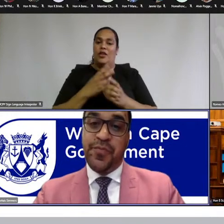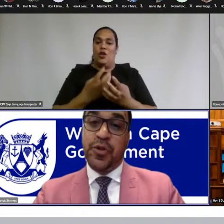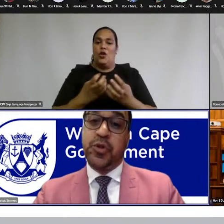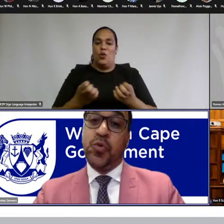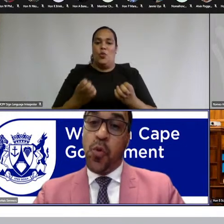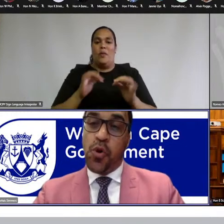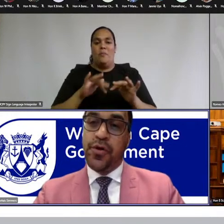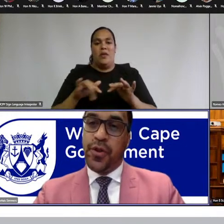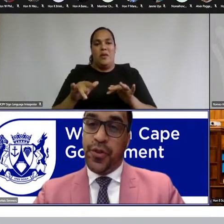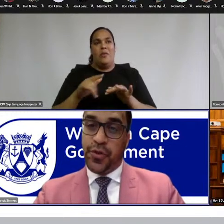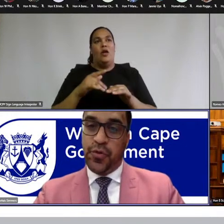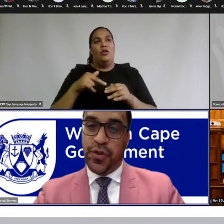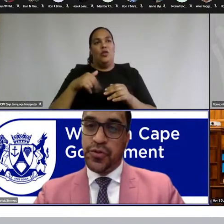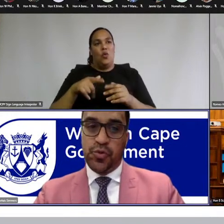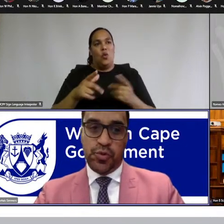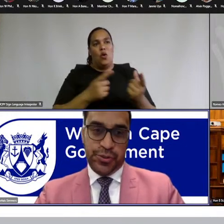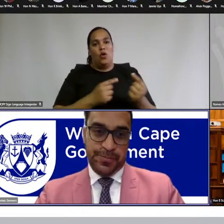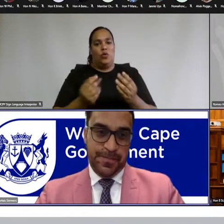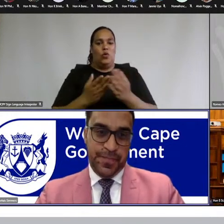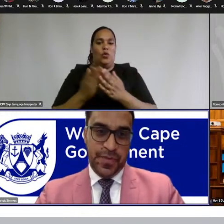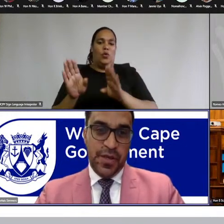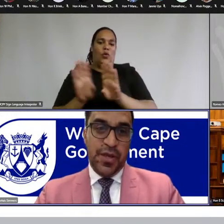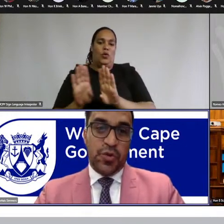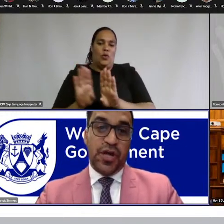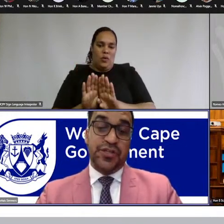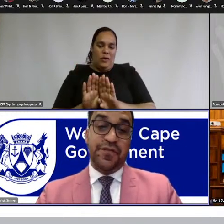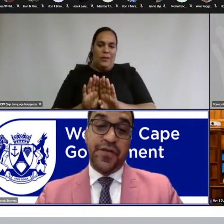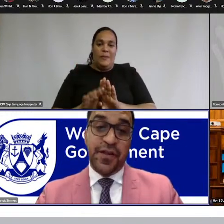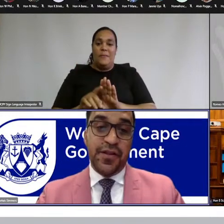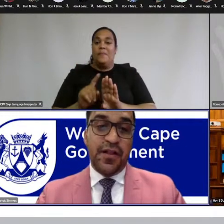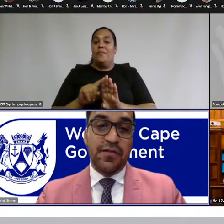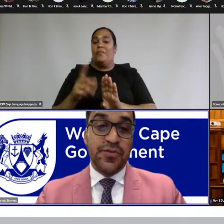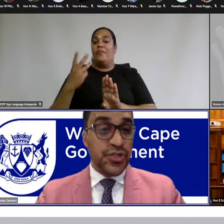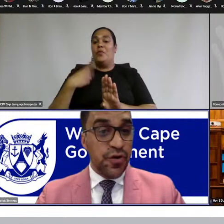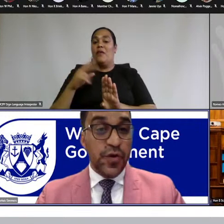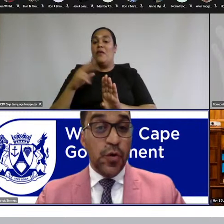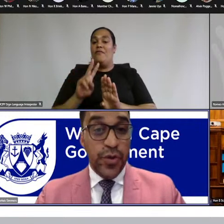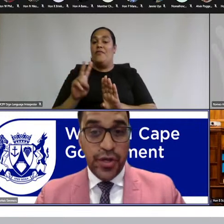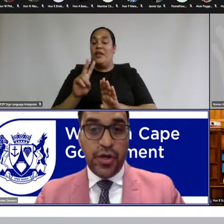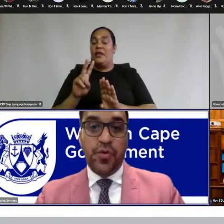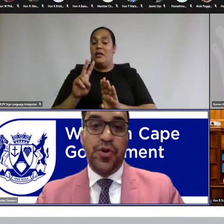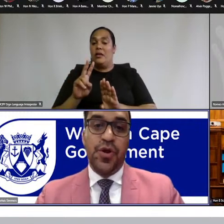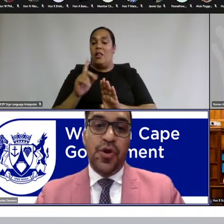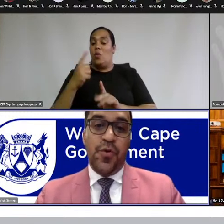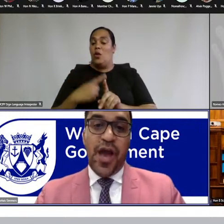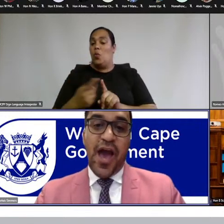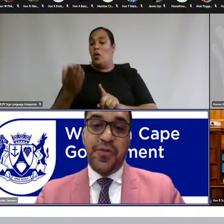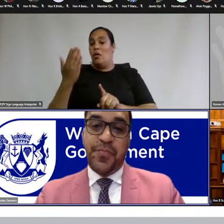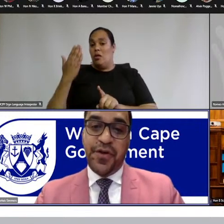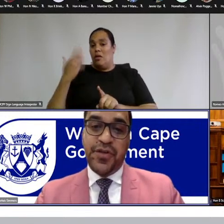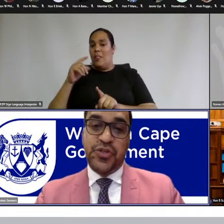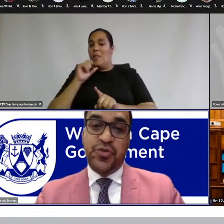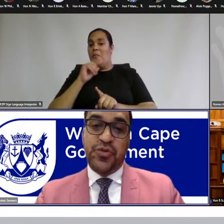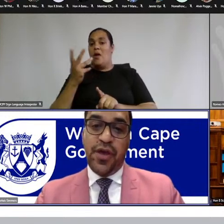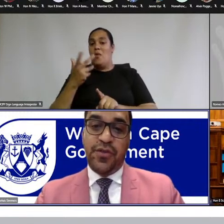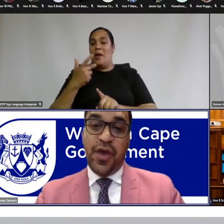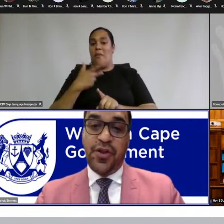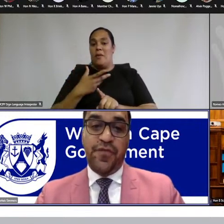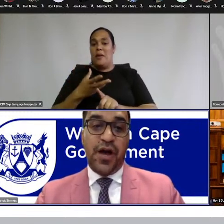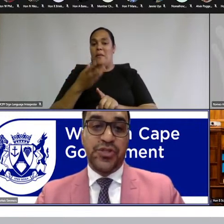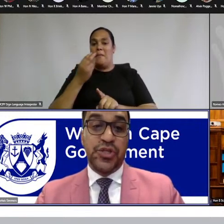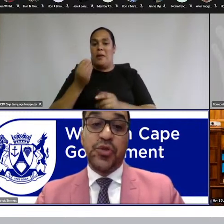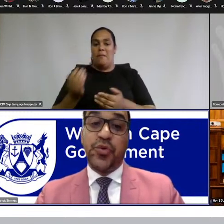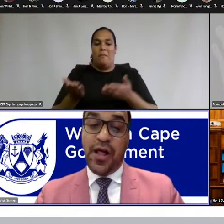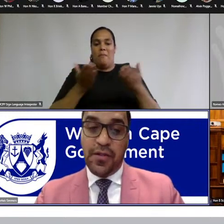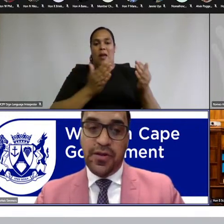our people to walk through those doors. It was in Vredendal just over a week ago where I had the privilege to hand